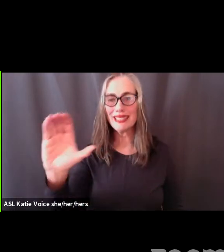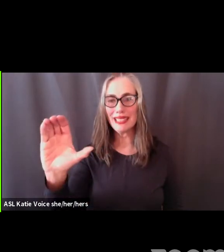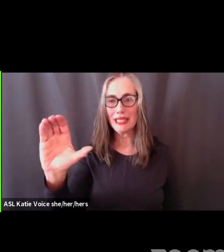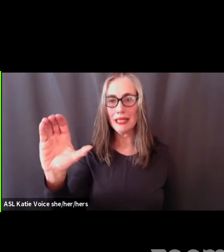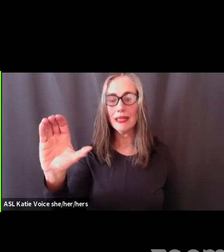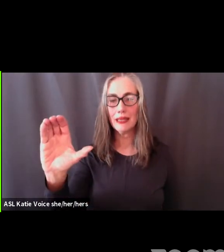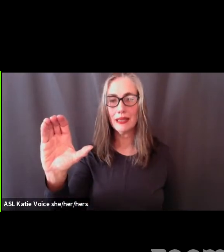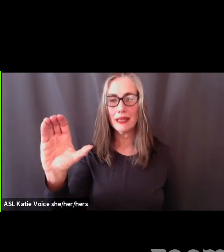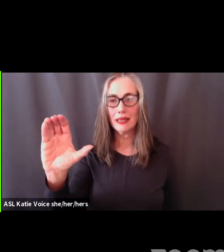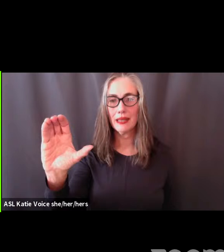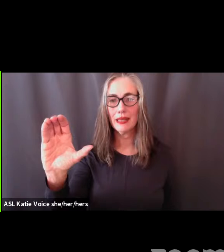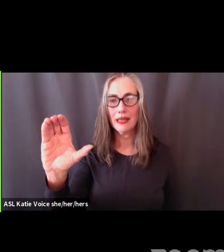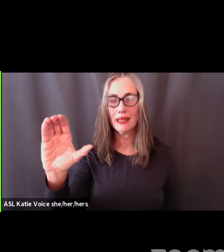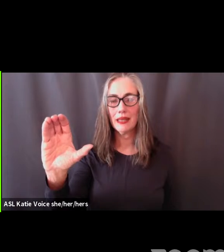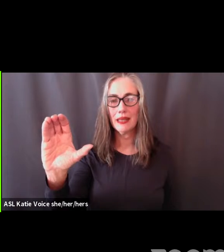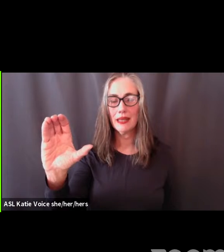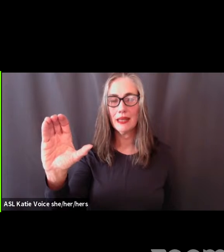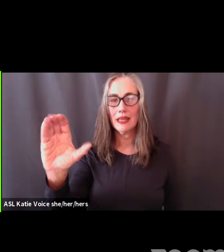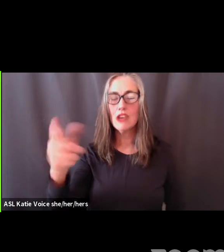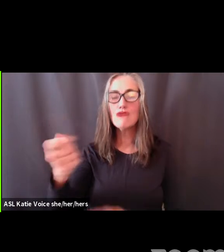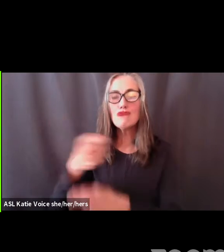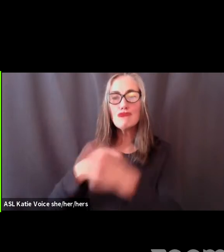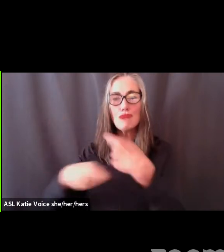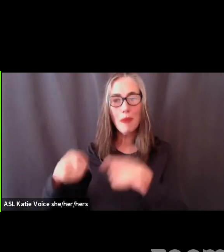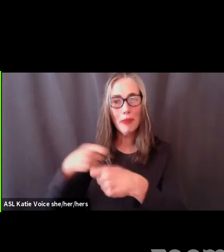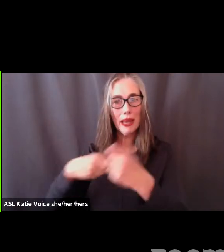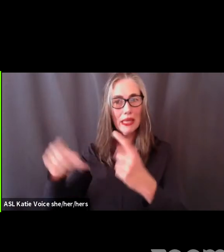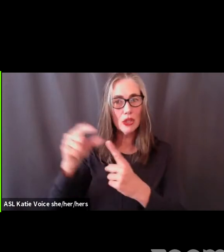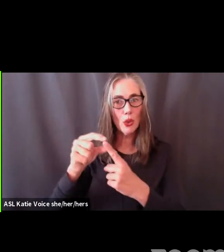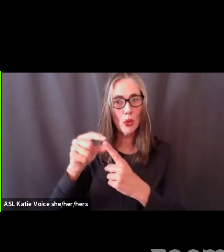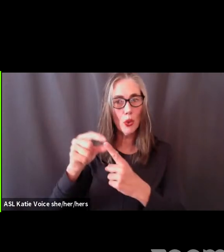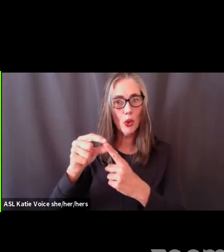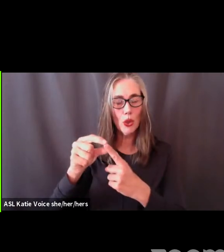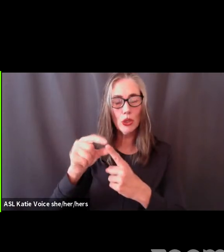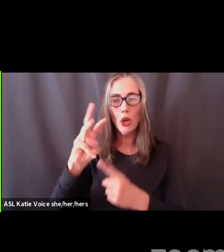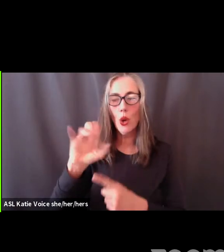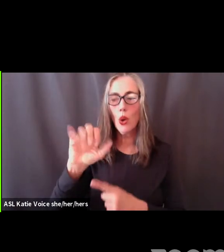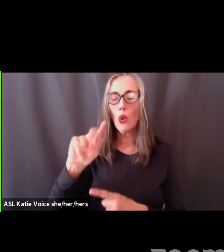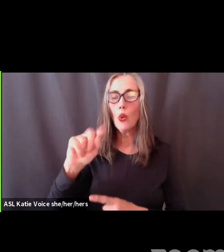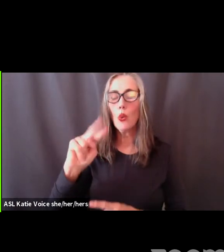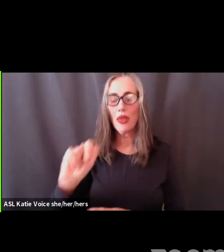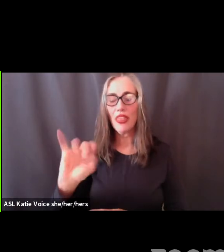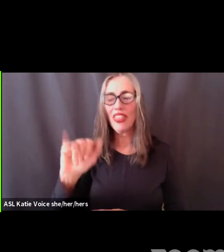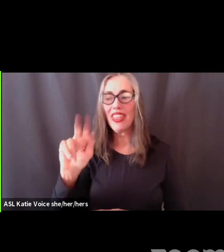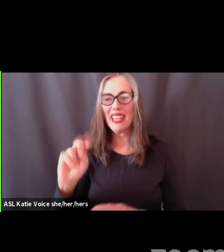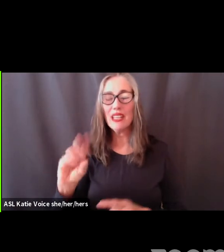packet, we are replacing the word within with no less than